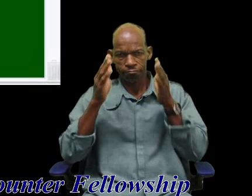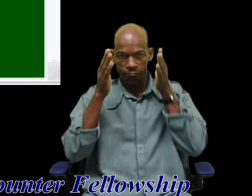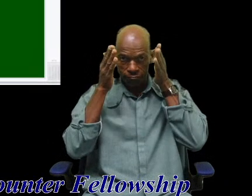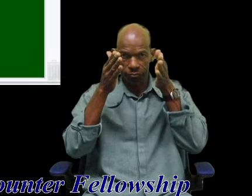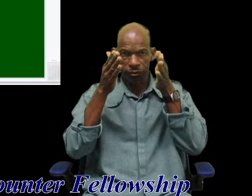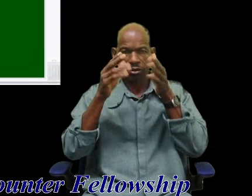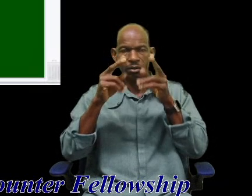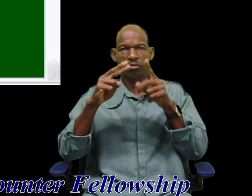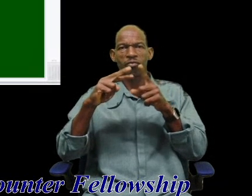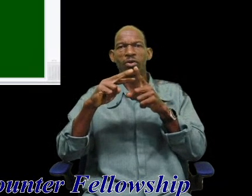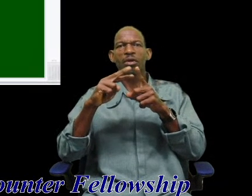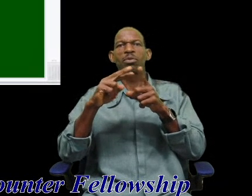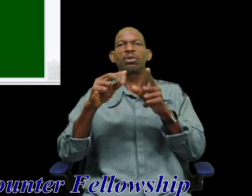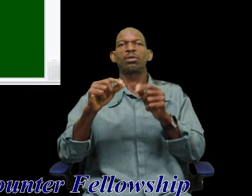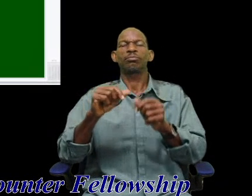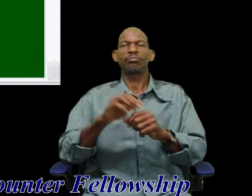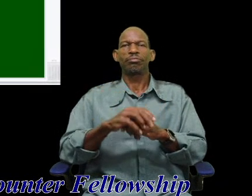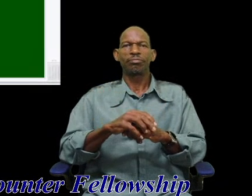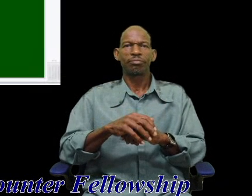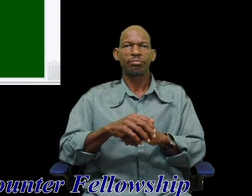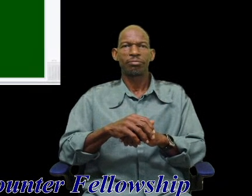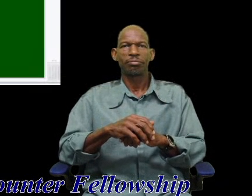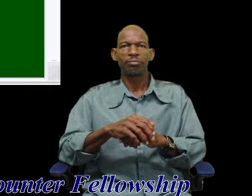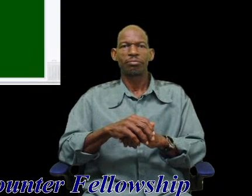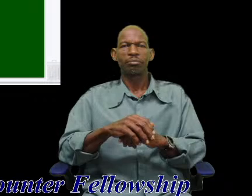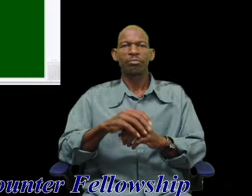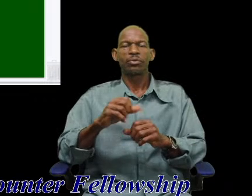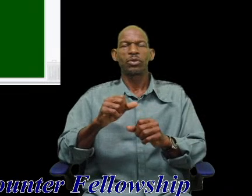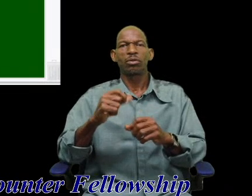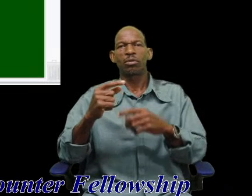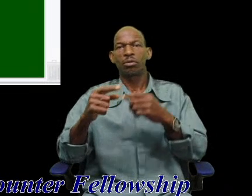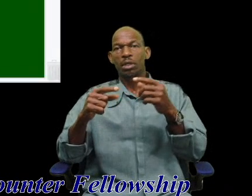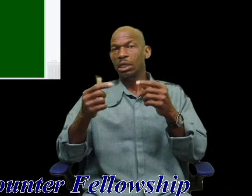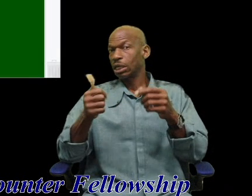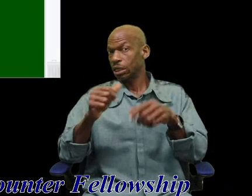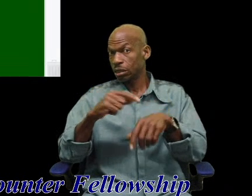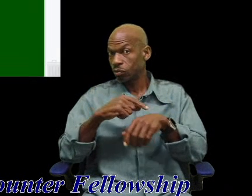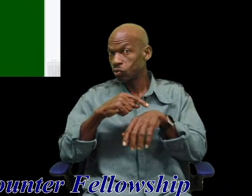are demonstrating, it will be easy for you to understand.